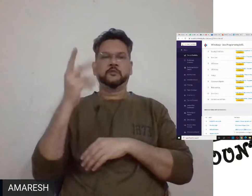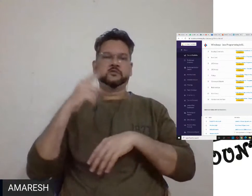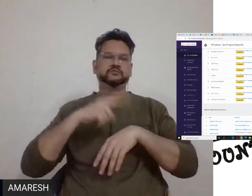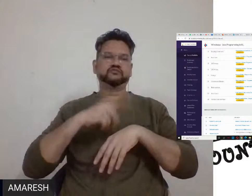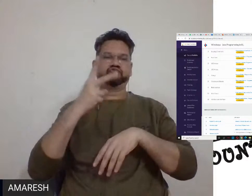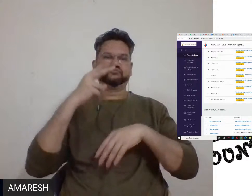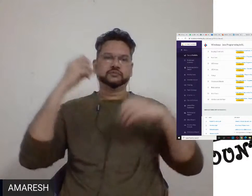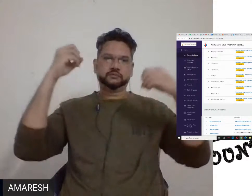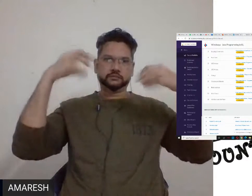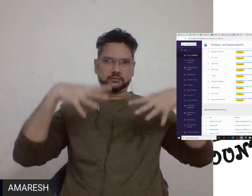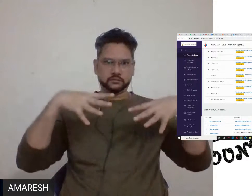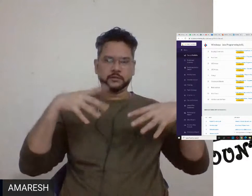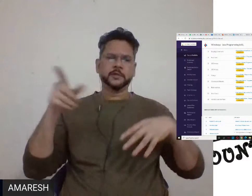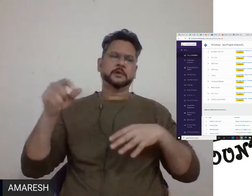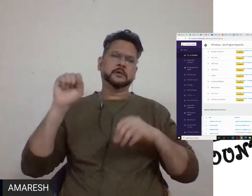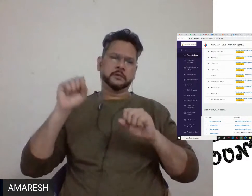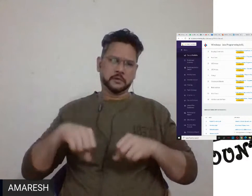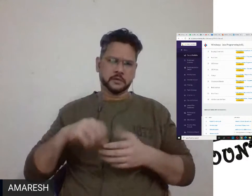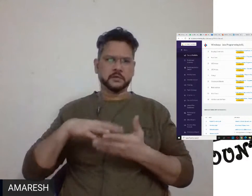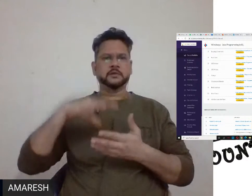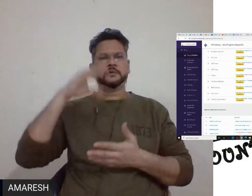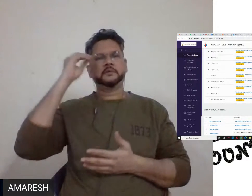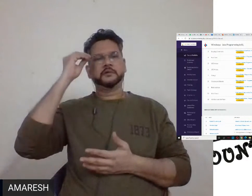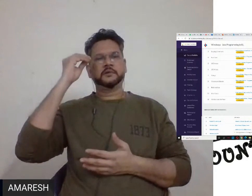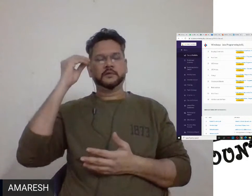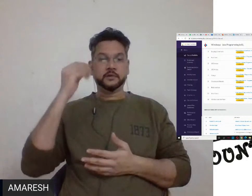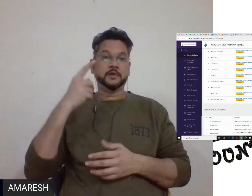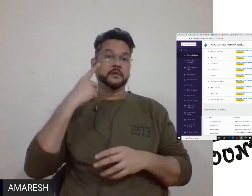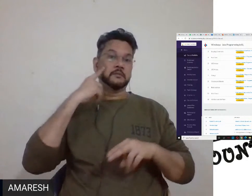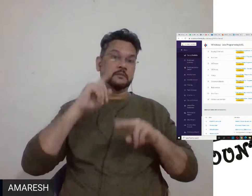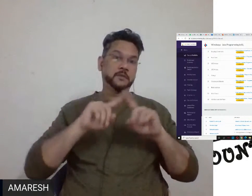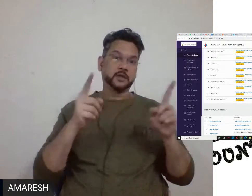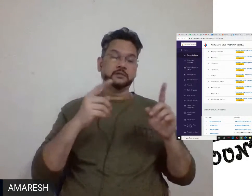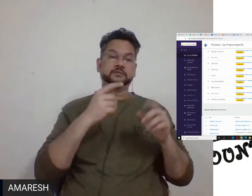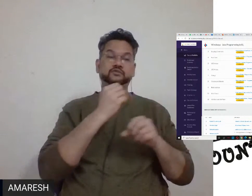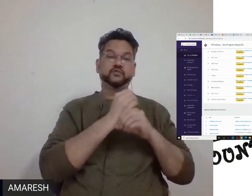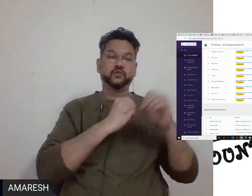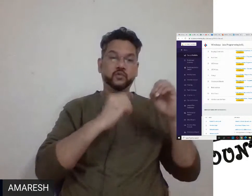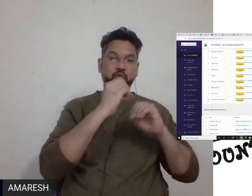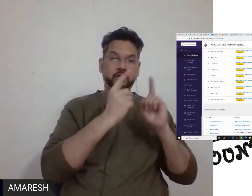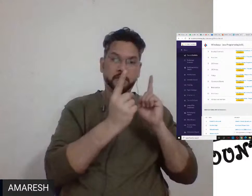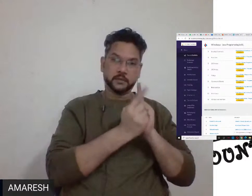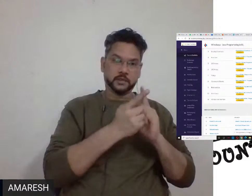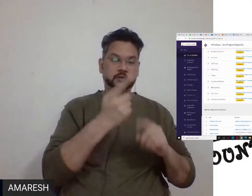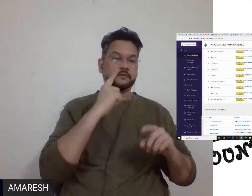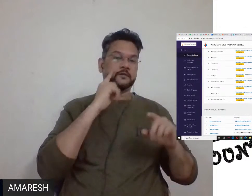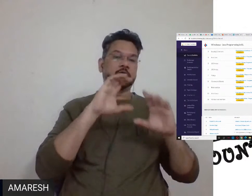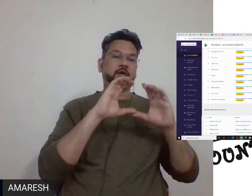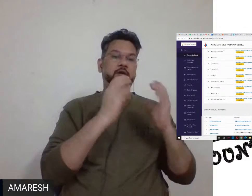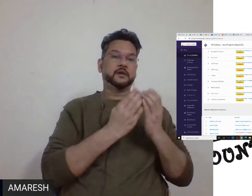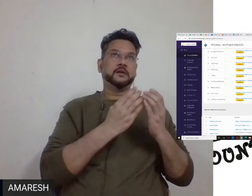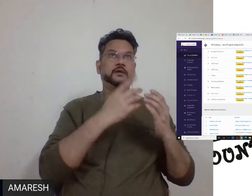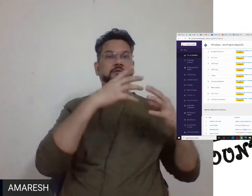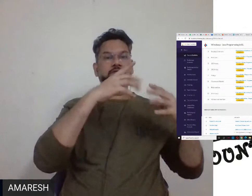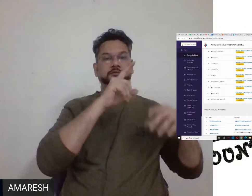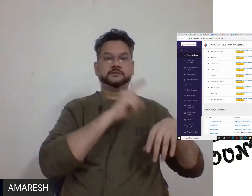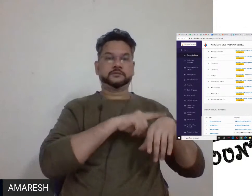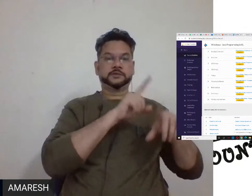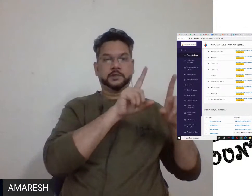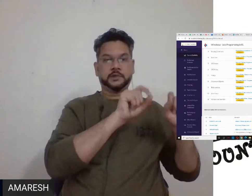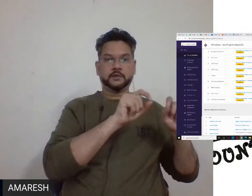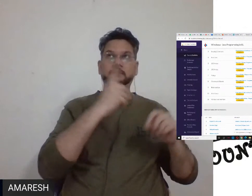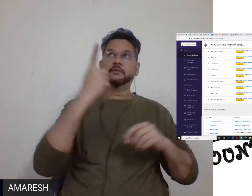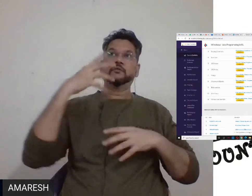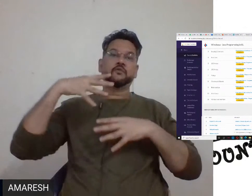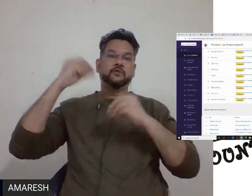of learning, if the class is at 10 o'clock, if the student cannot join at 10 o'clock because of power issues, then that learning is